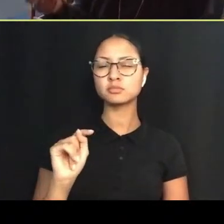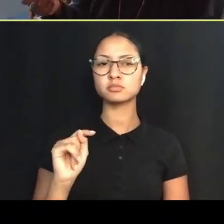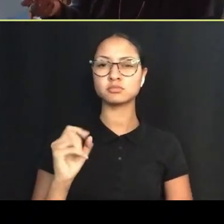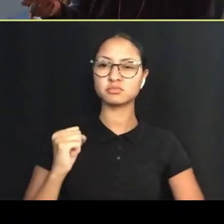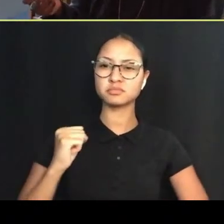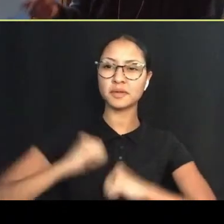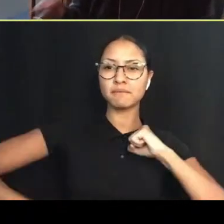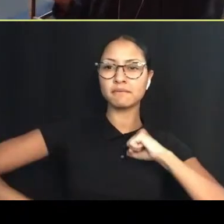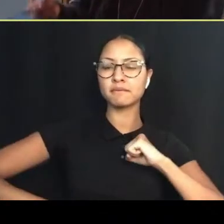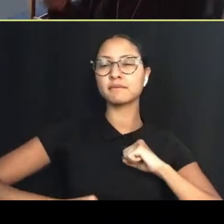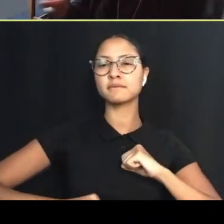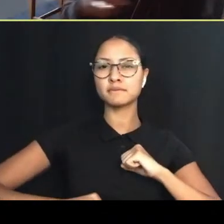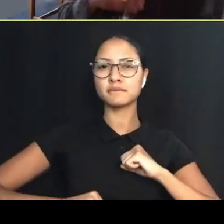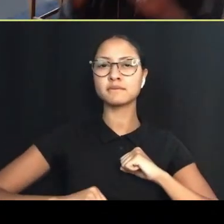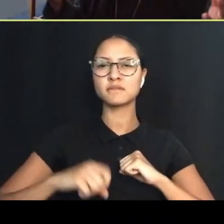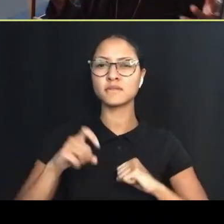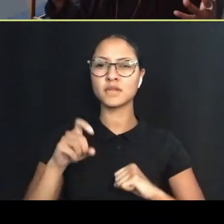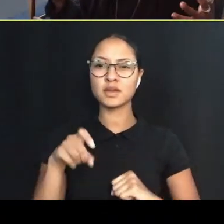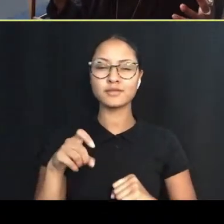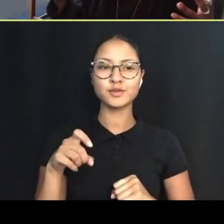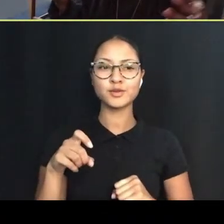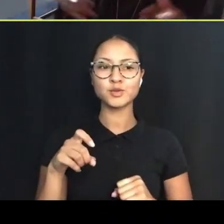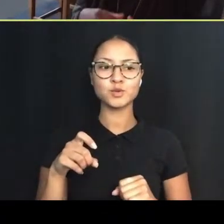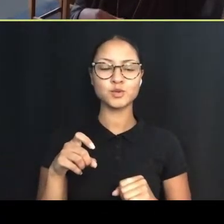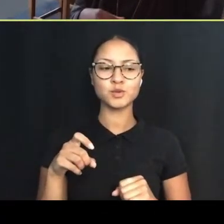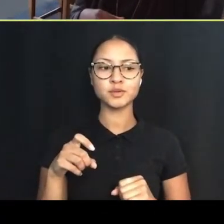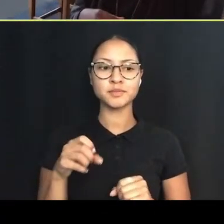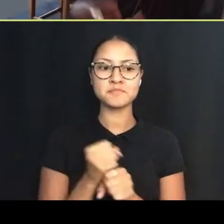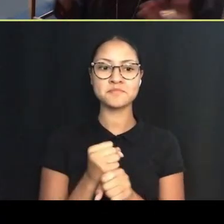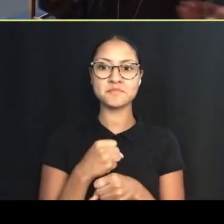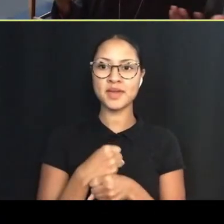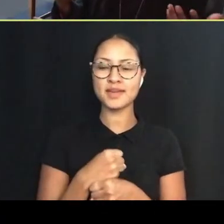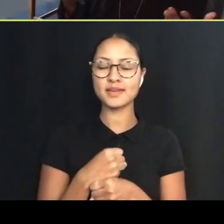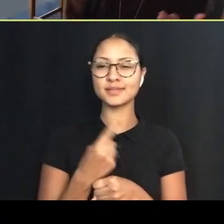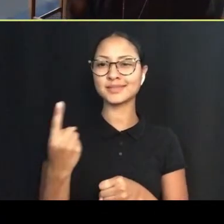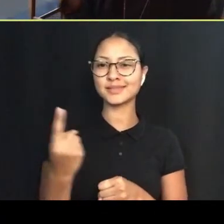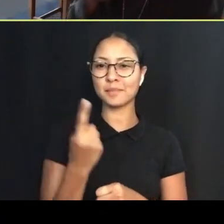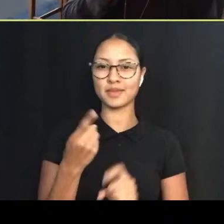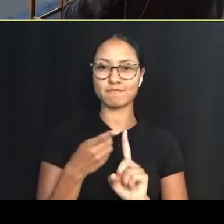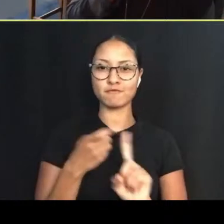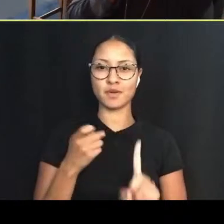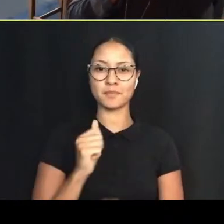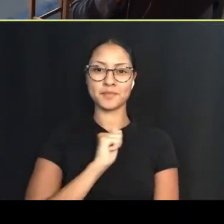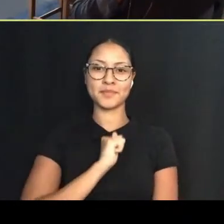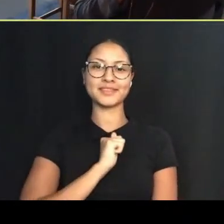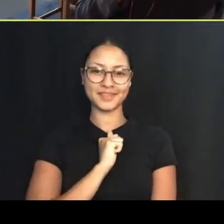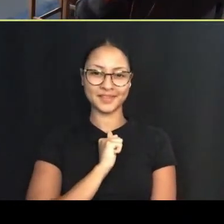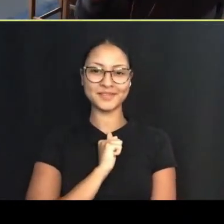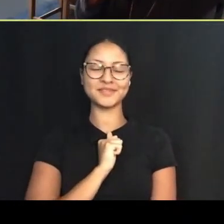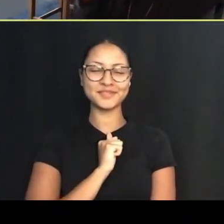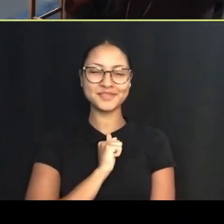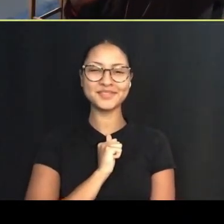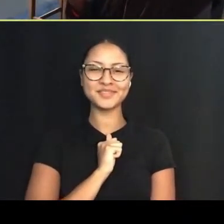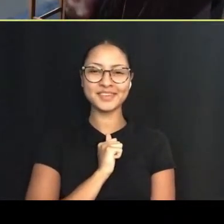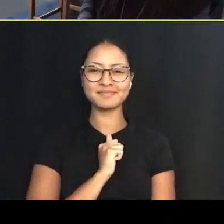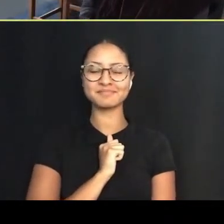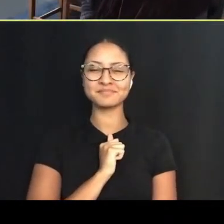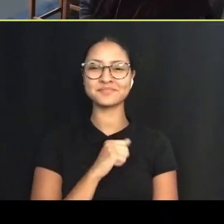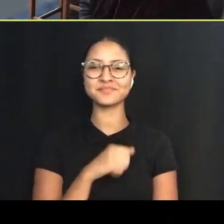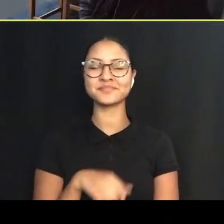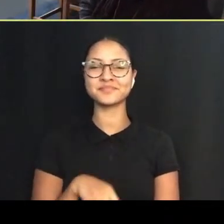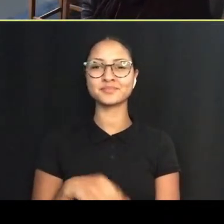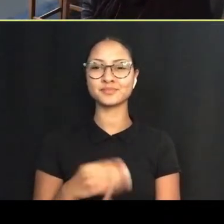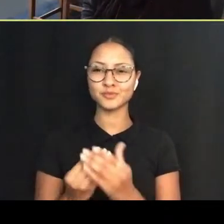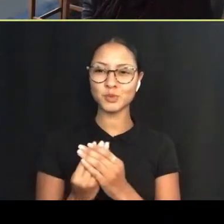good out of everything. Is a part of, for me, of what, how that I think that shows